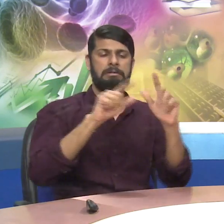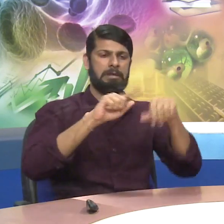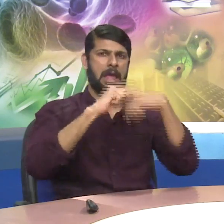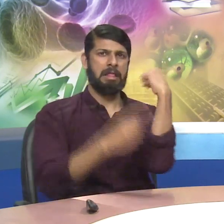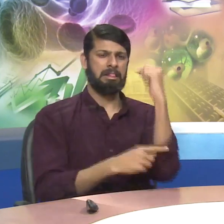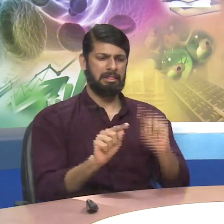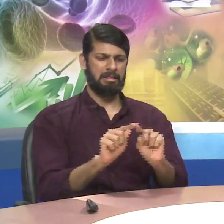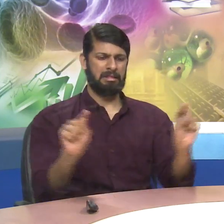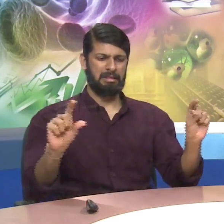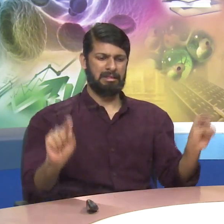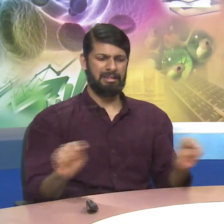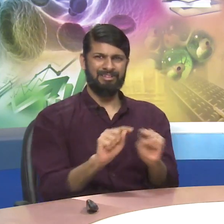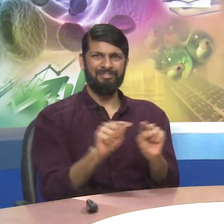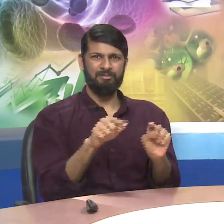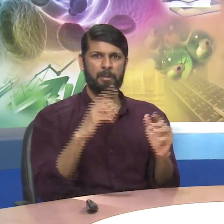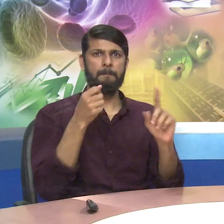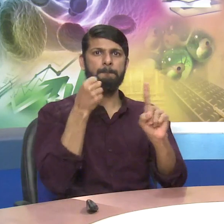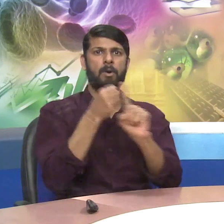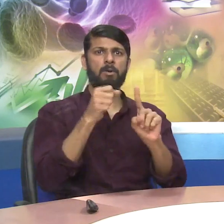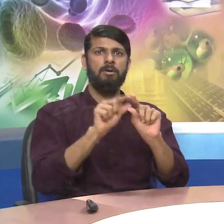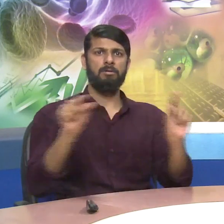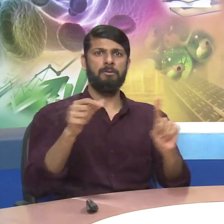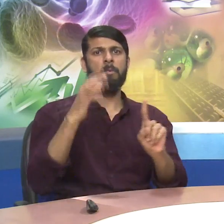In fact, the democratic principles of the country